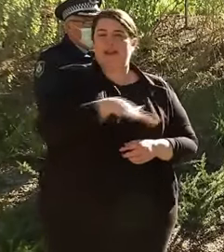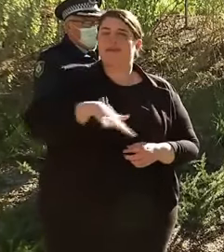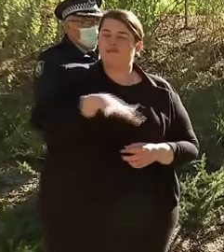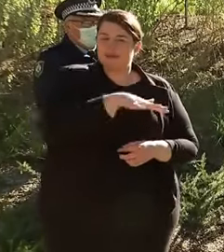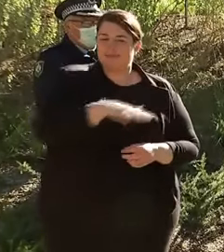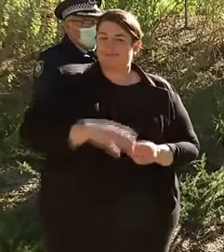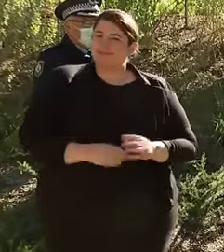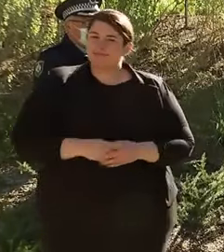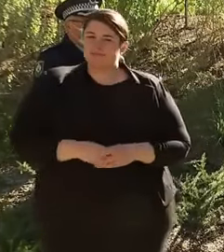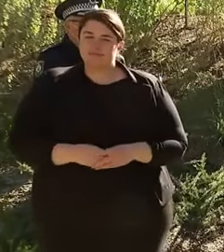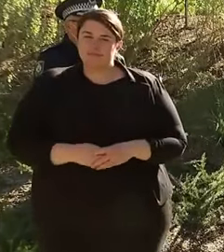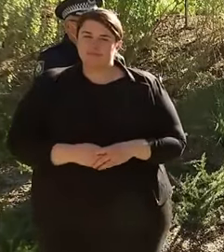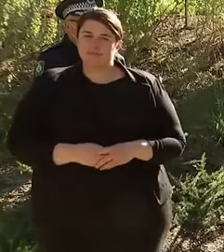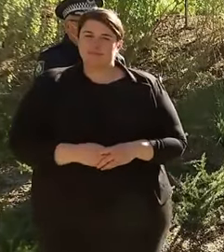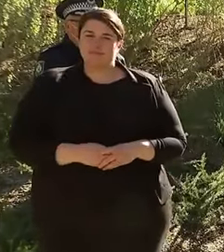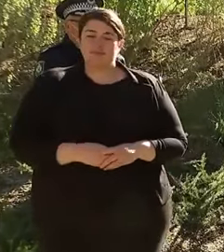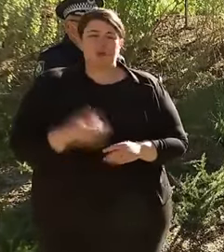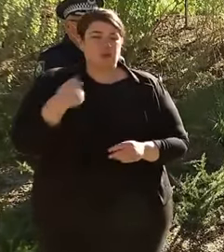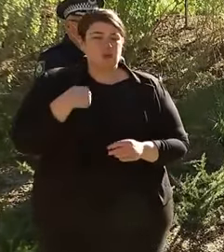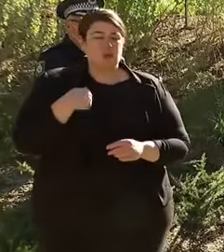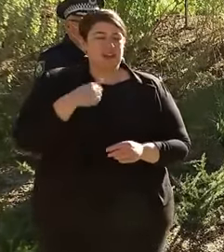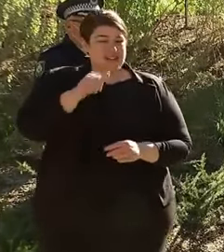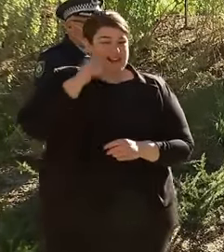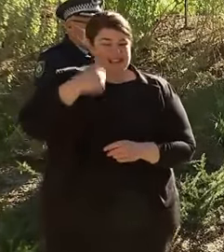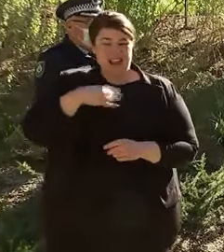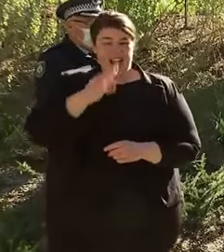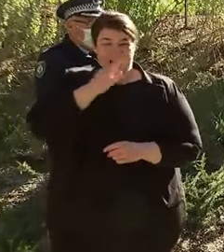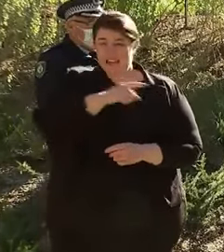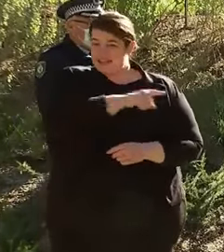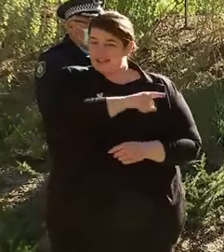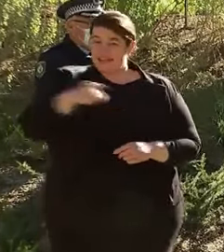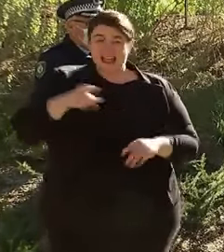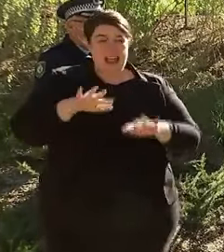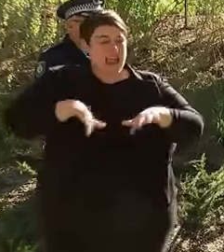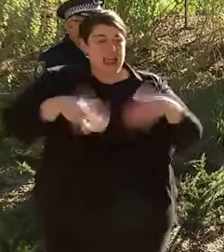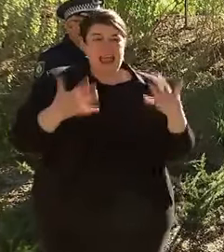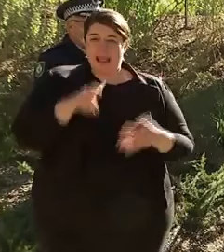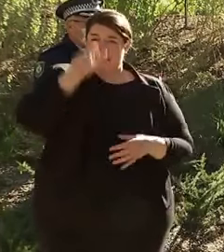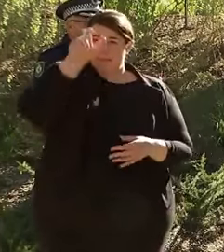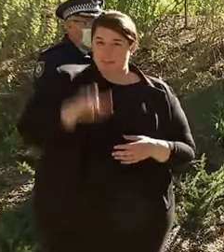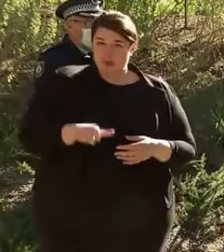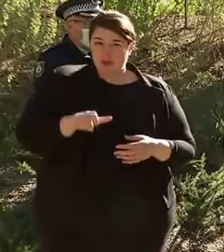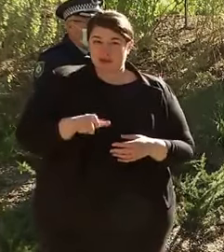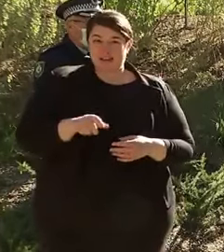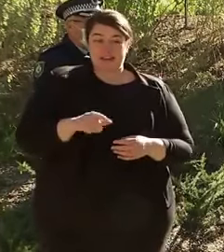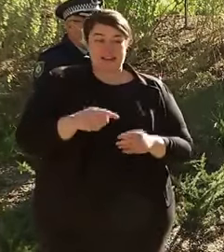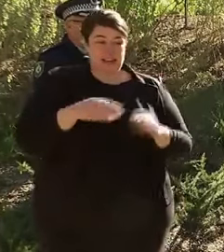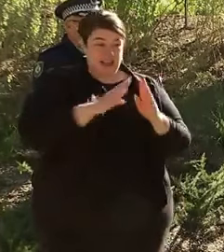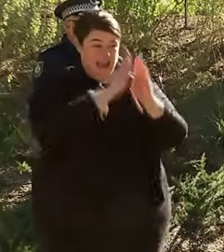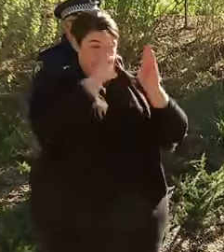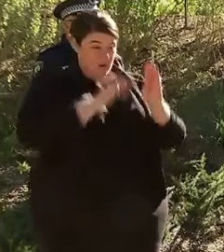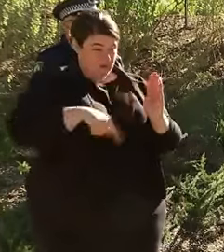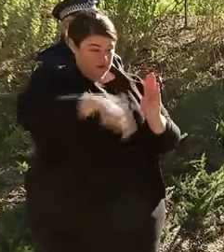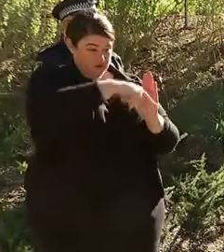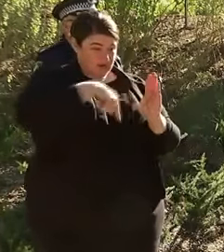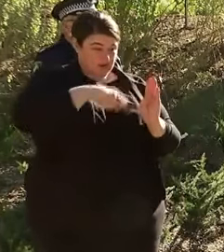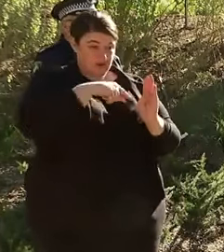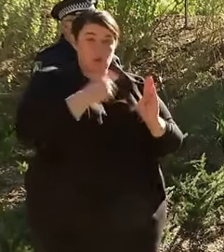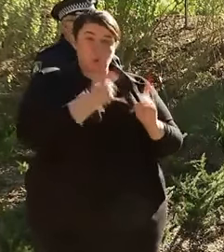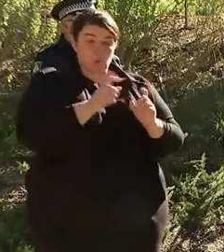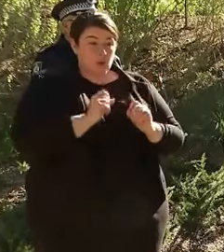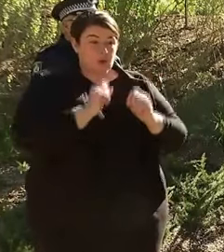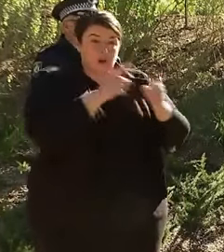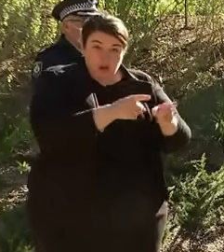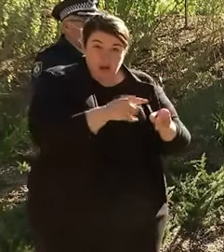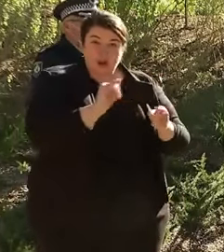I reiterate my comments from yesterday where I asked that any person and their household contacts who attended